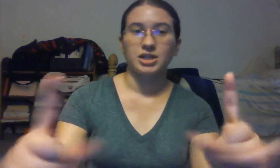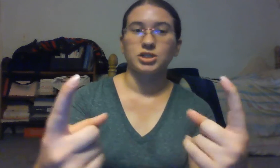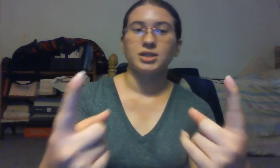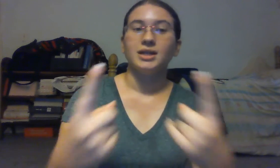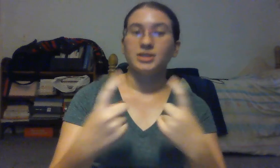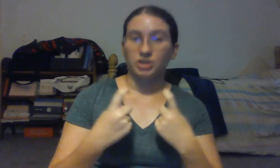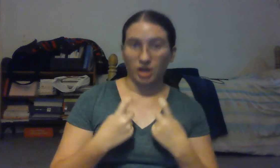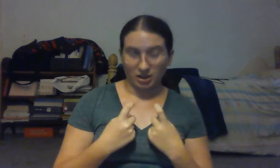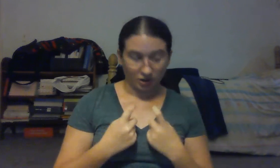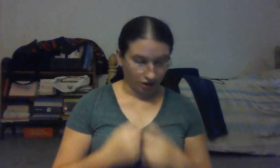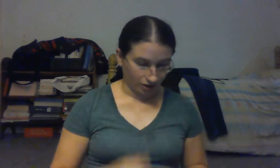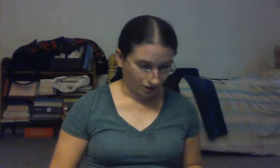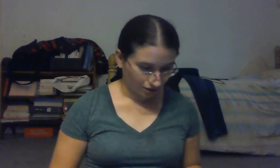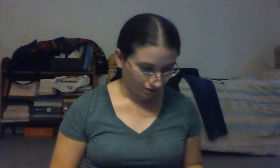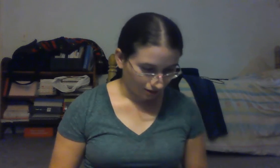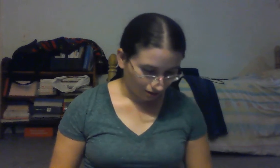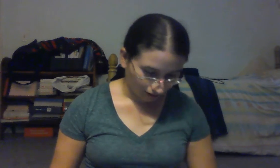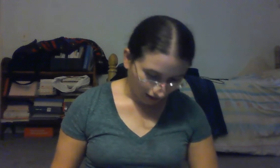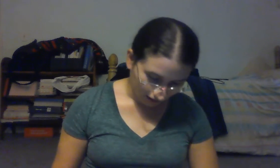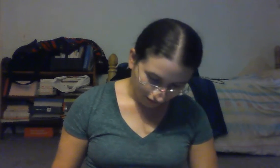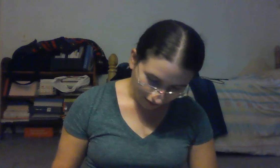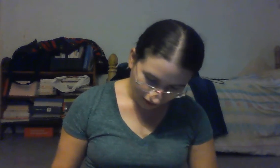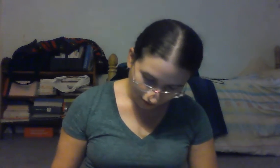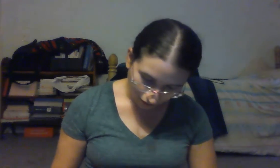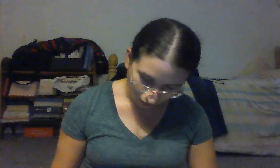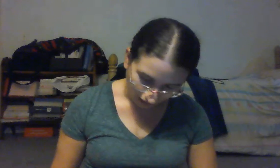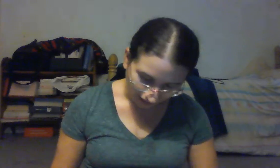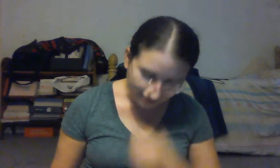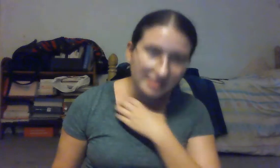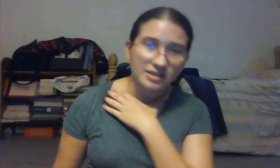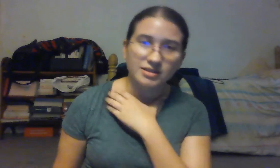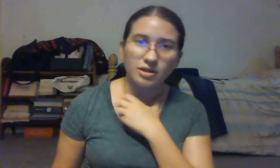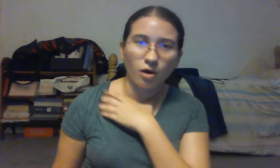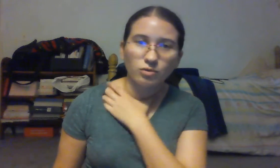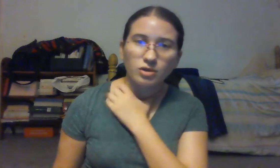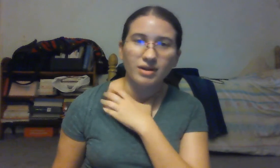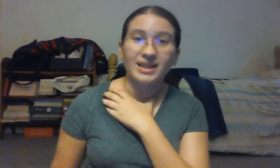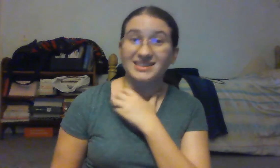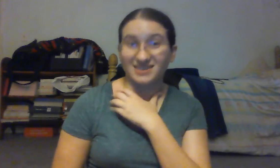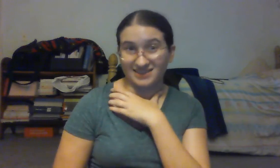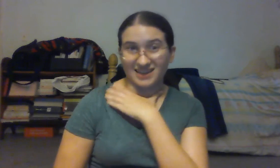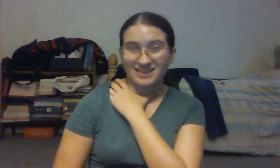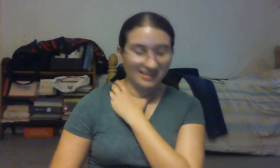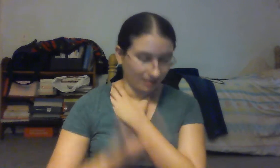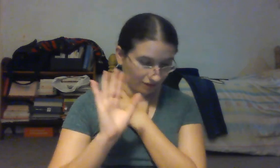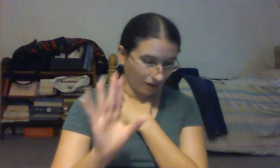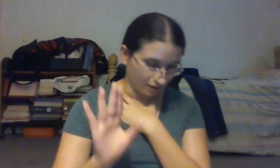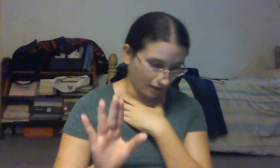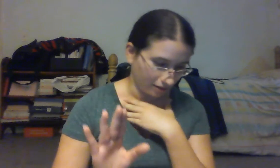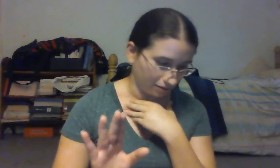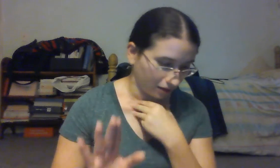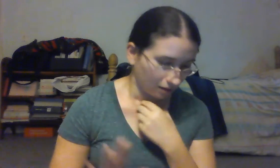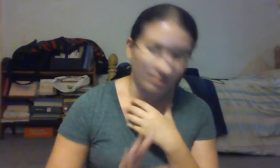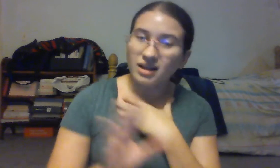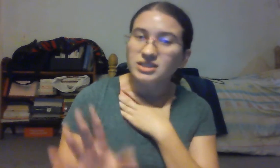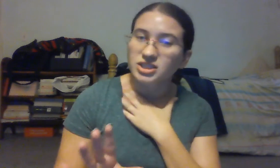orientation changes, right? As far as I know, ask is the only one that does that, as far as I know. But I'll let you